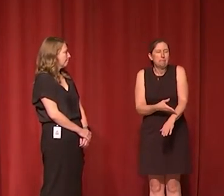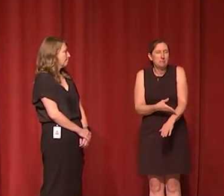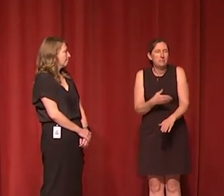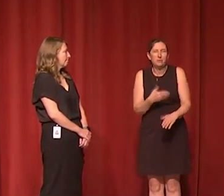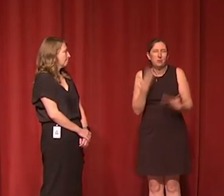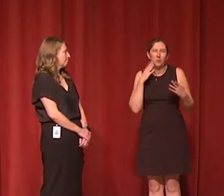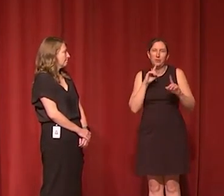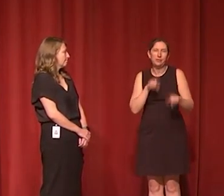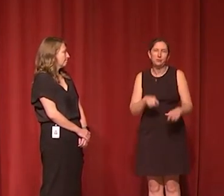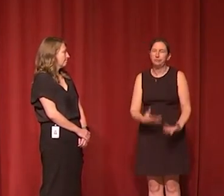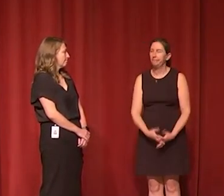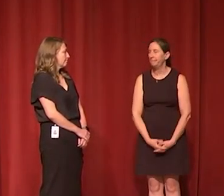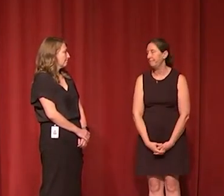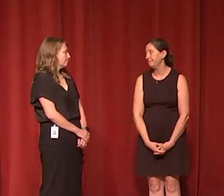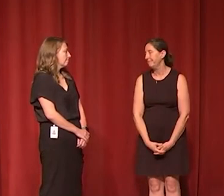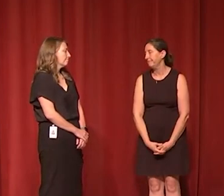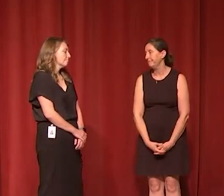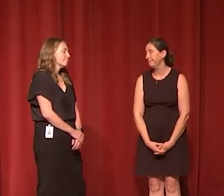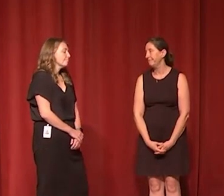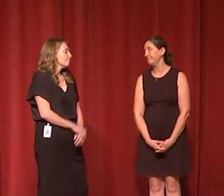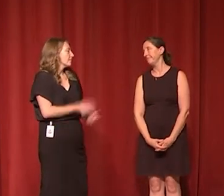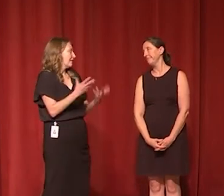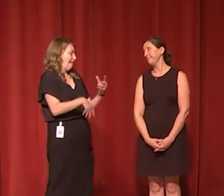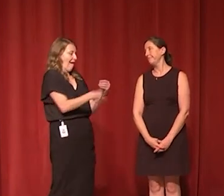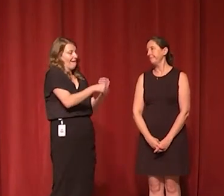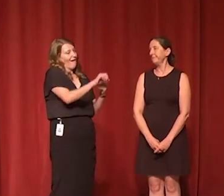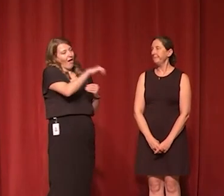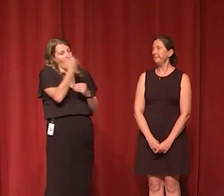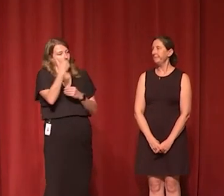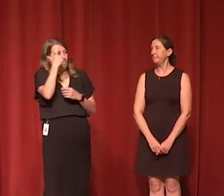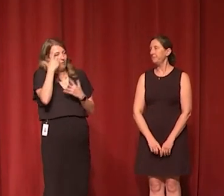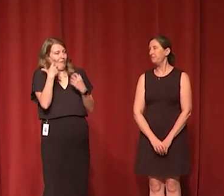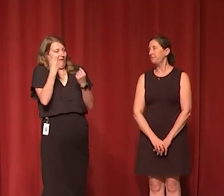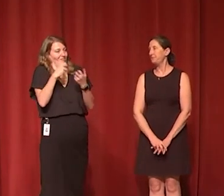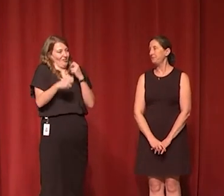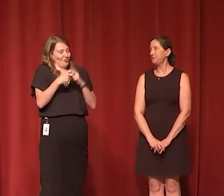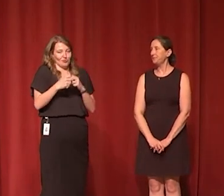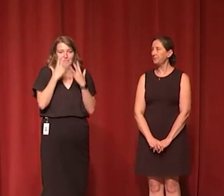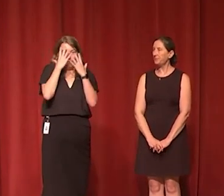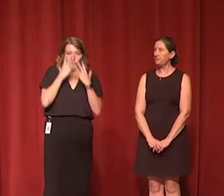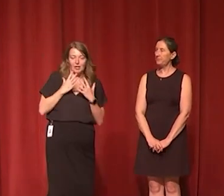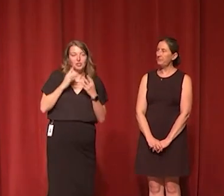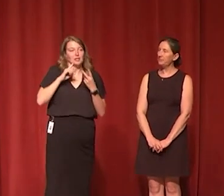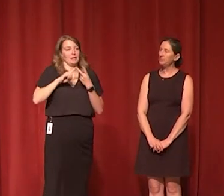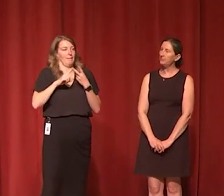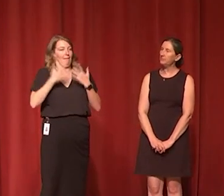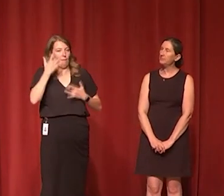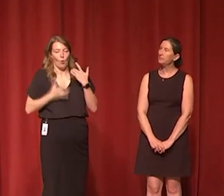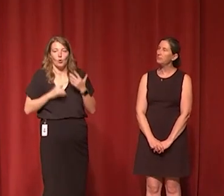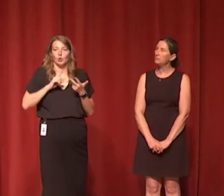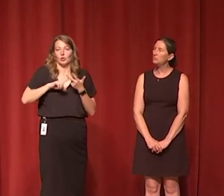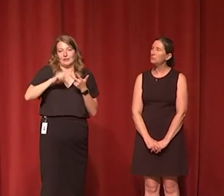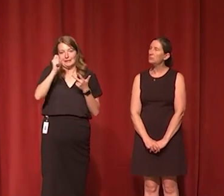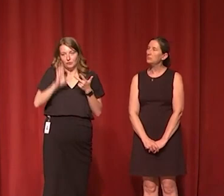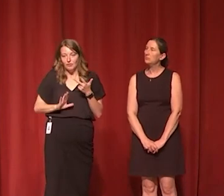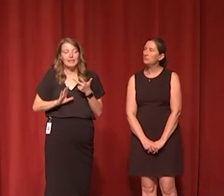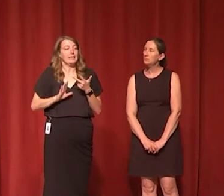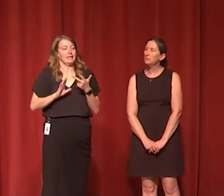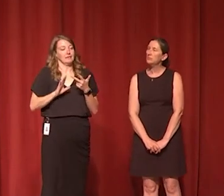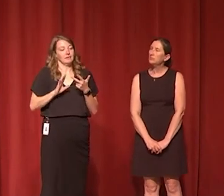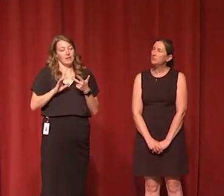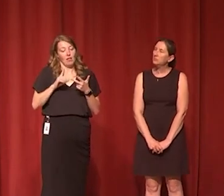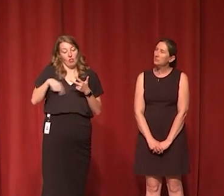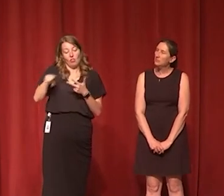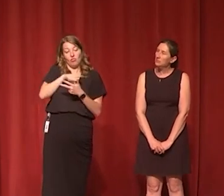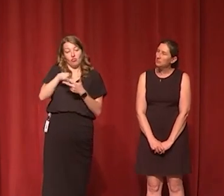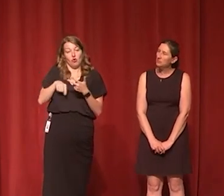And I will say, so a number of other mental health conditions like major depression, bipolar illness, schizophrenia, they have been associated with